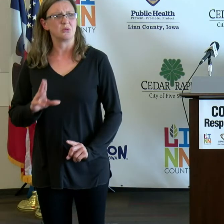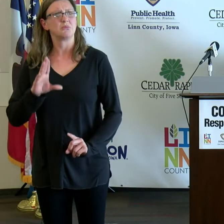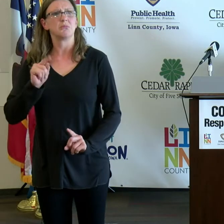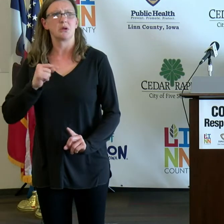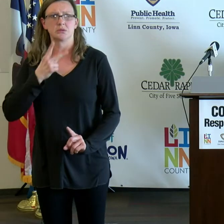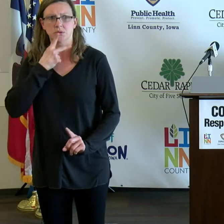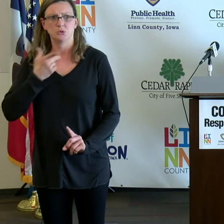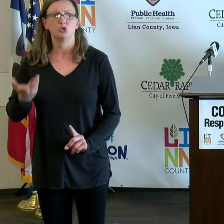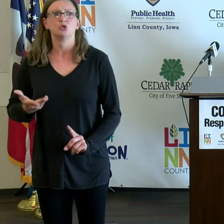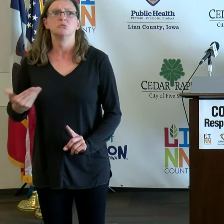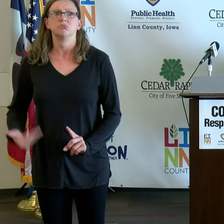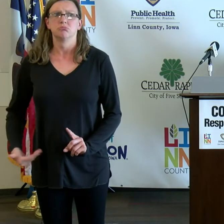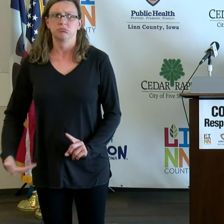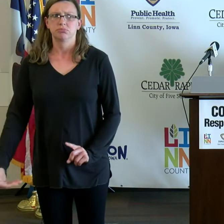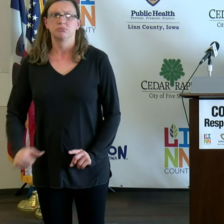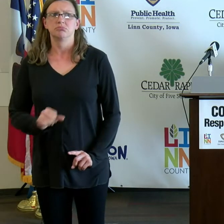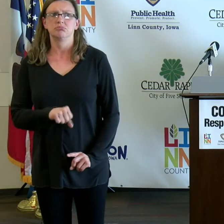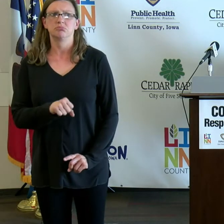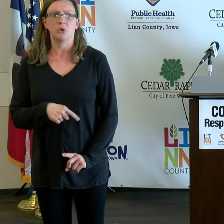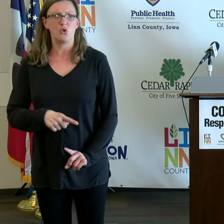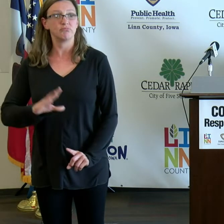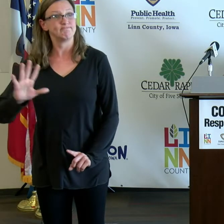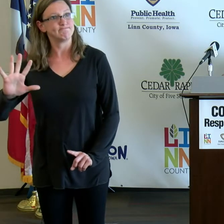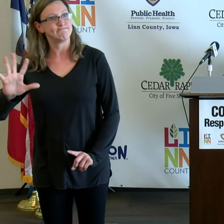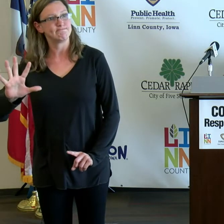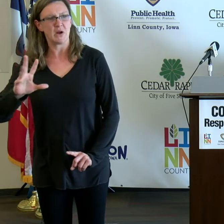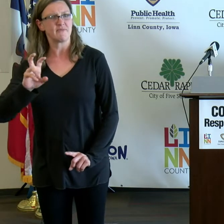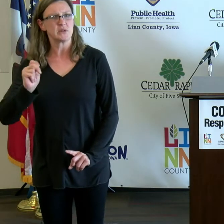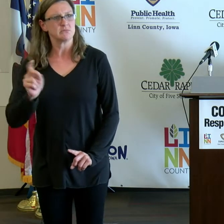Hello? There you go.